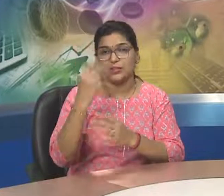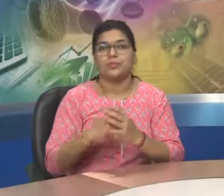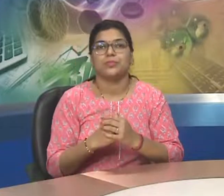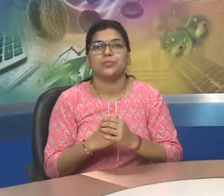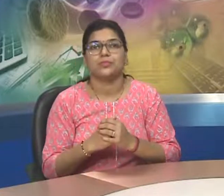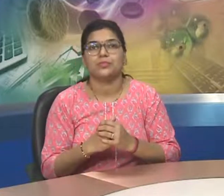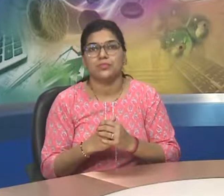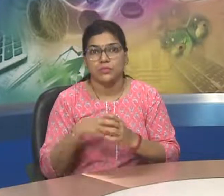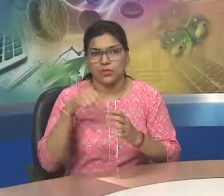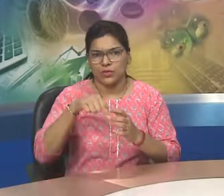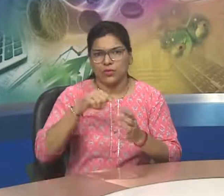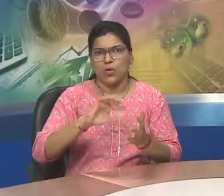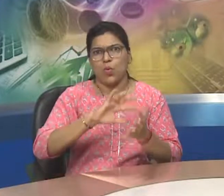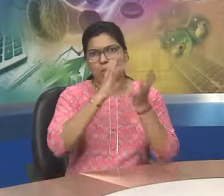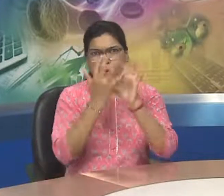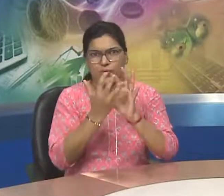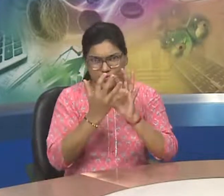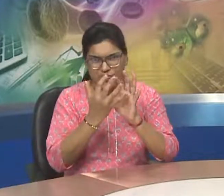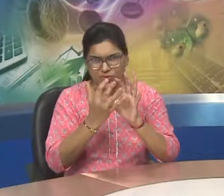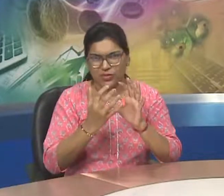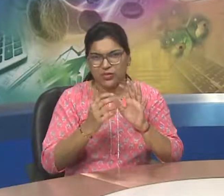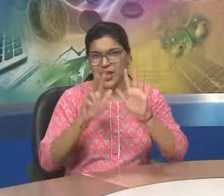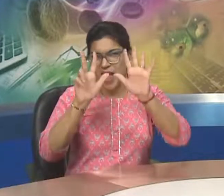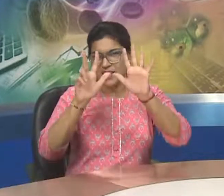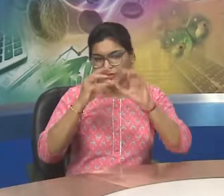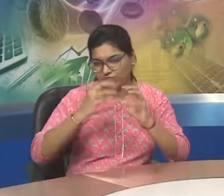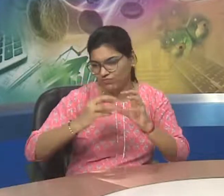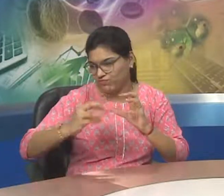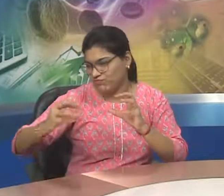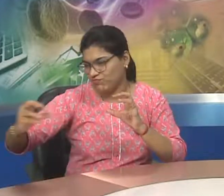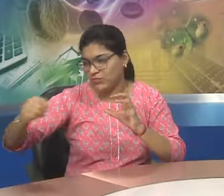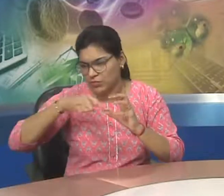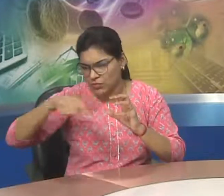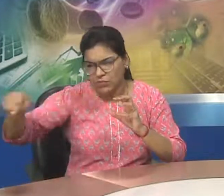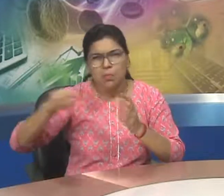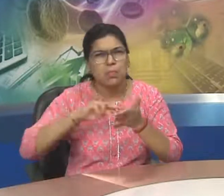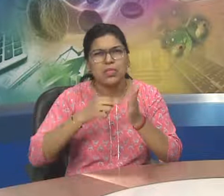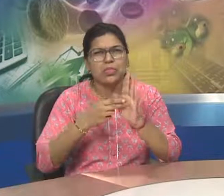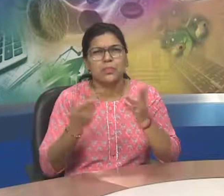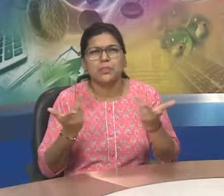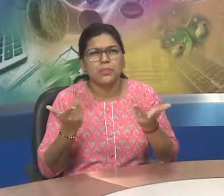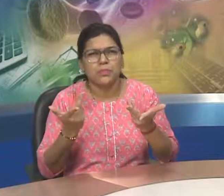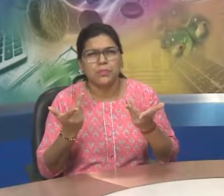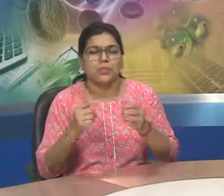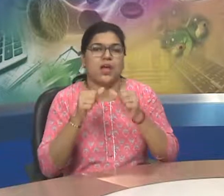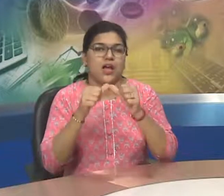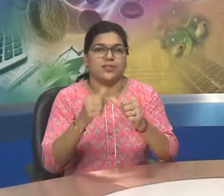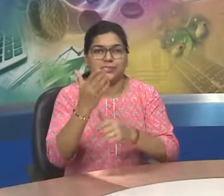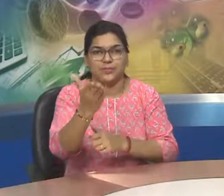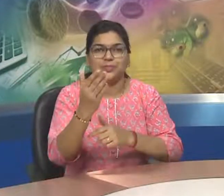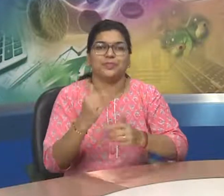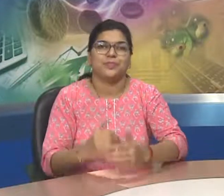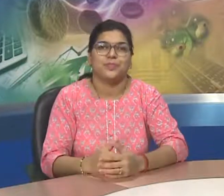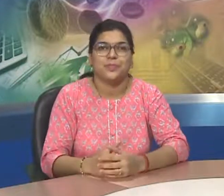Question third. What do we mean by solar system?